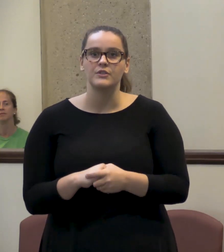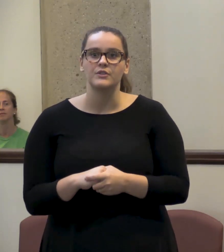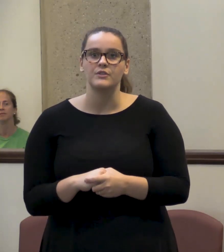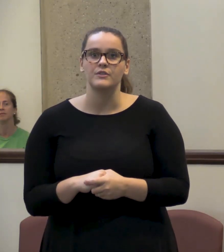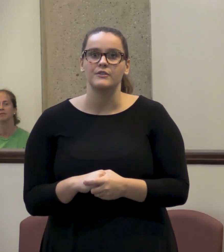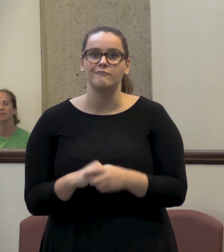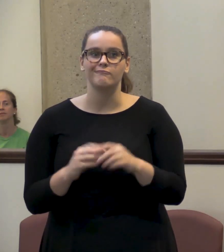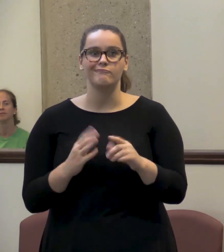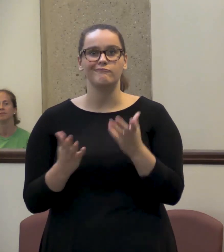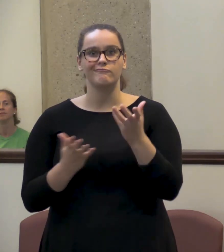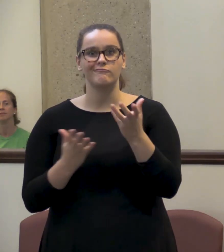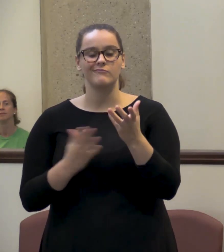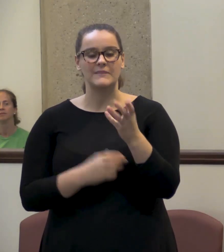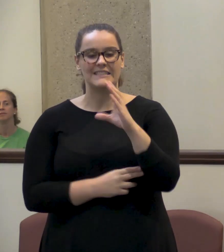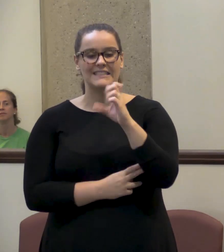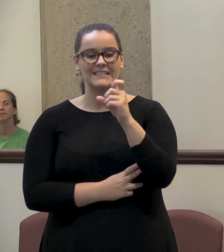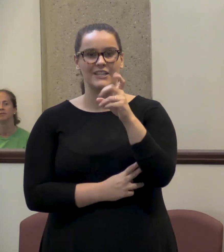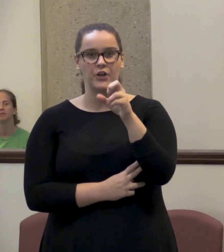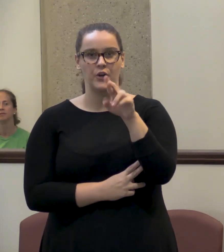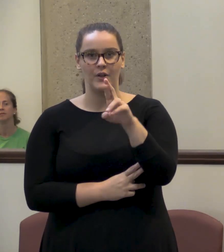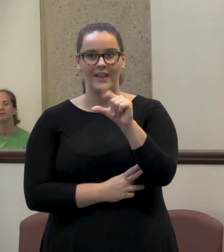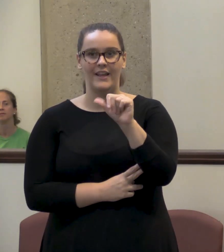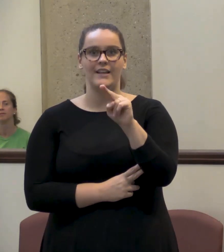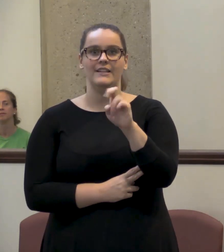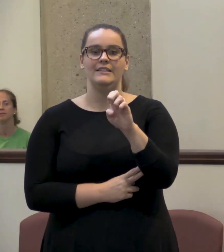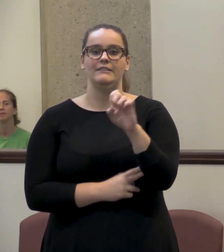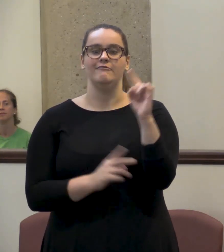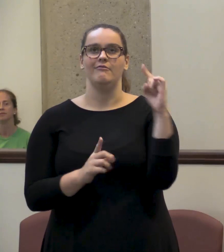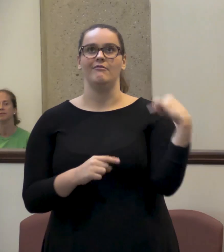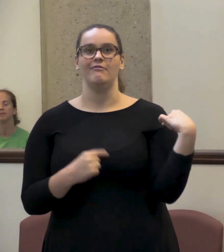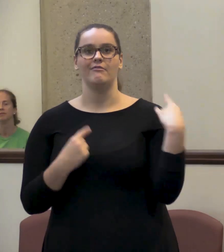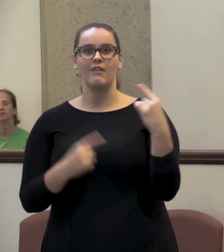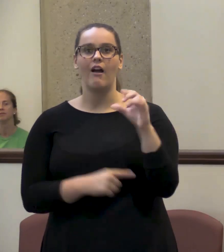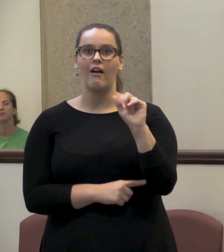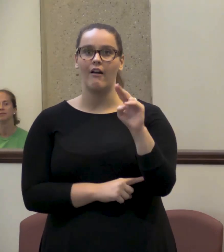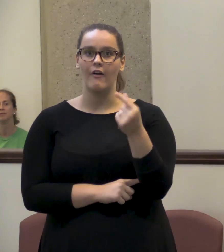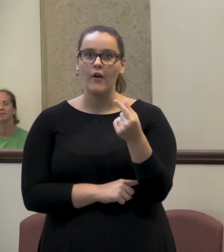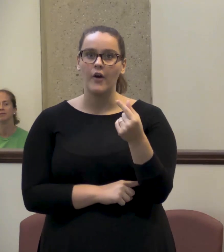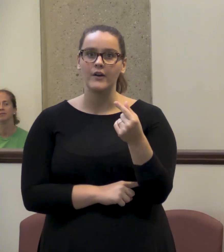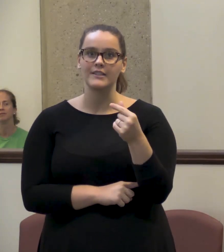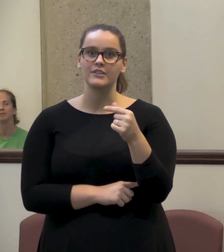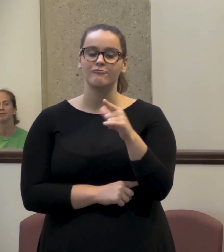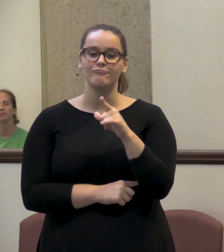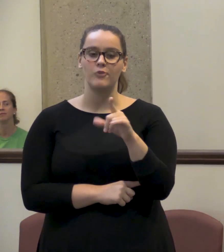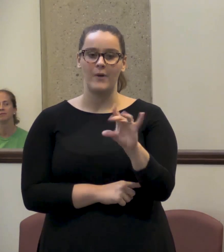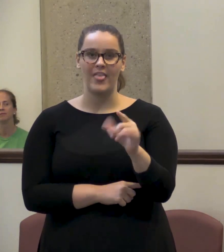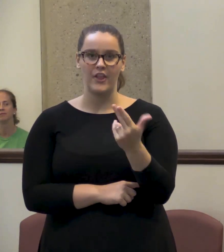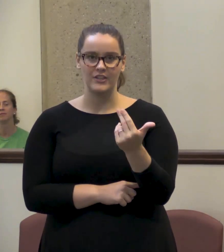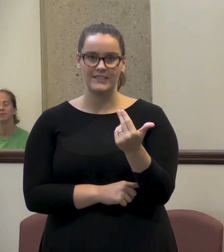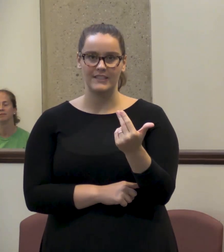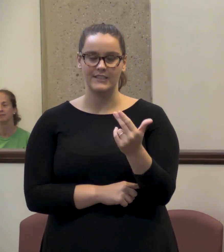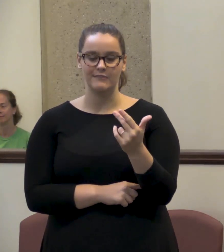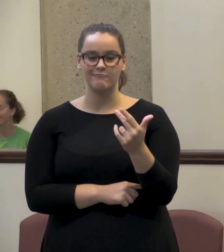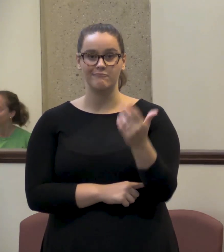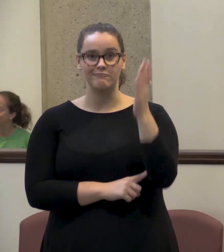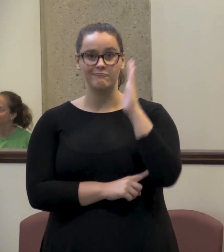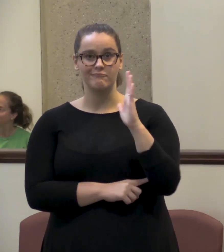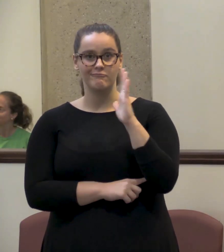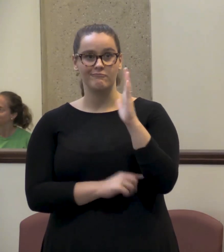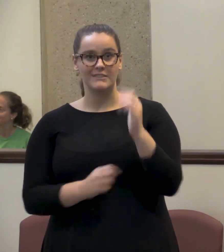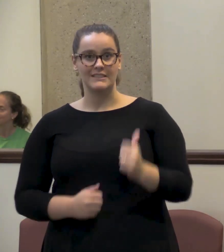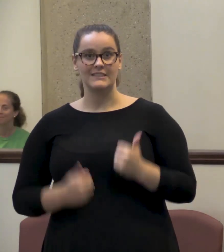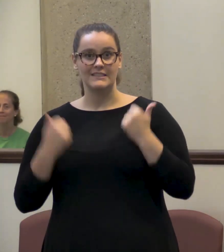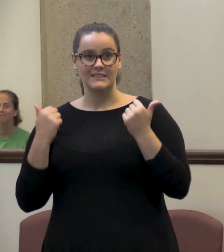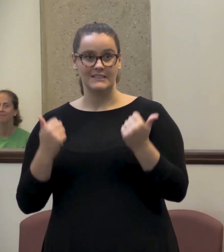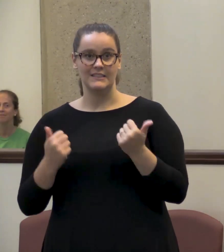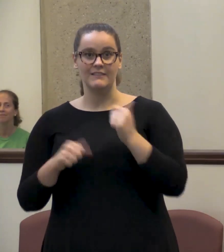as a senior minister of Cedar Lane in August 2013. Previously served UU congregations in Clearwater, Florida, Madison, Wisconsin,